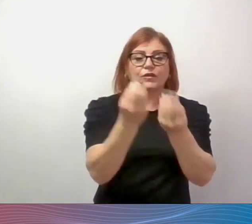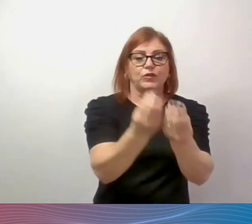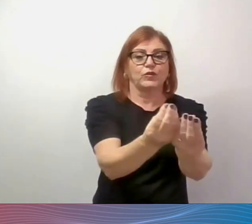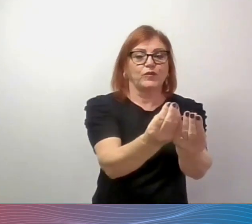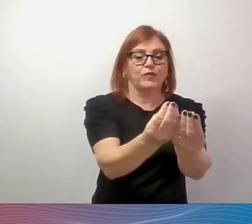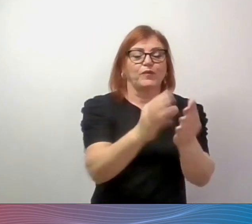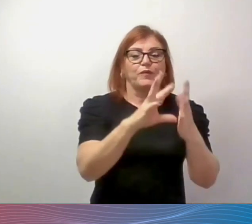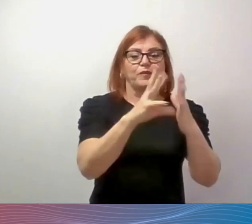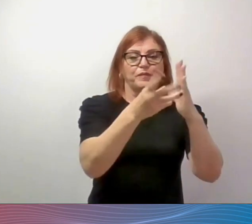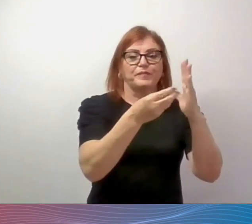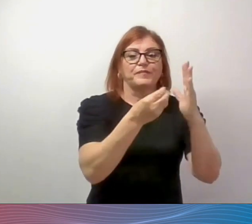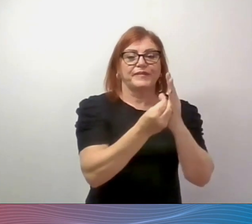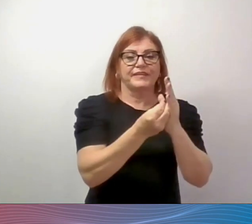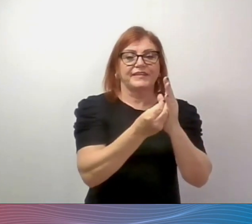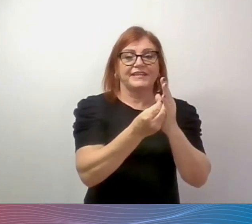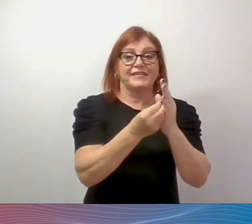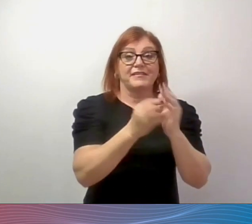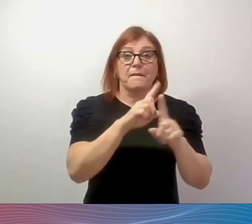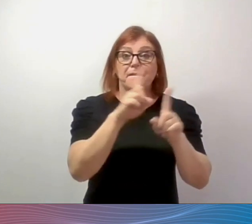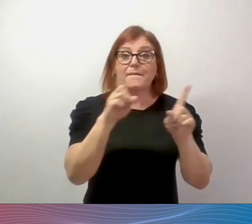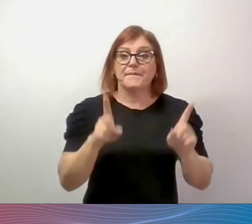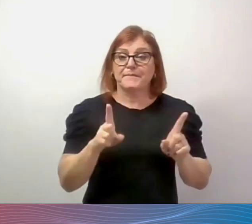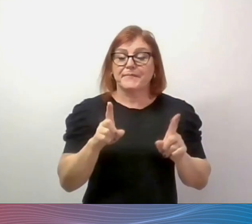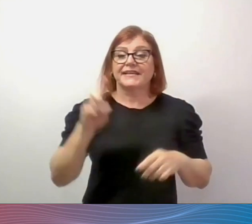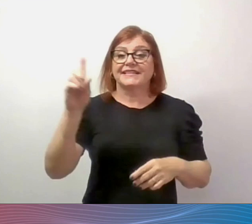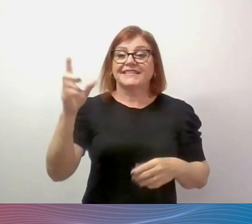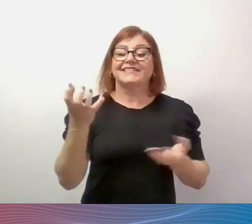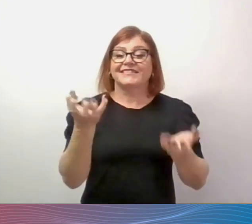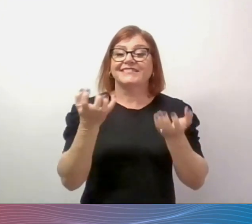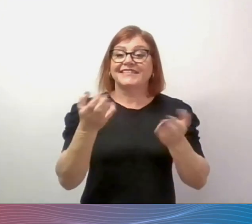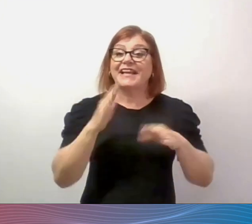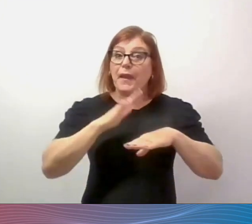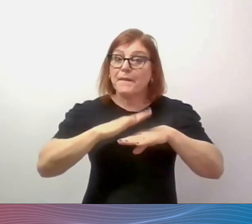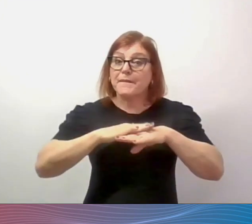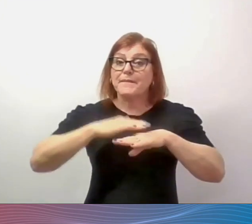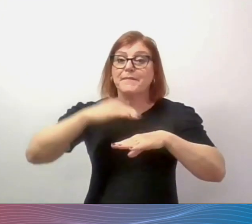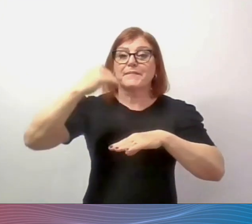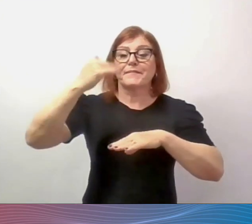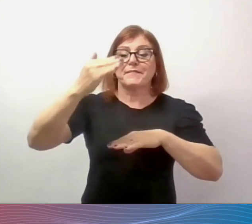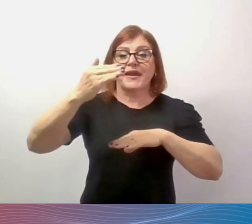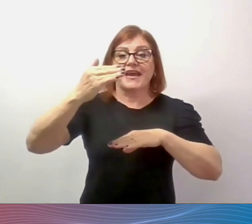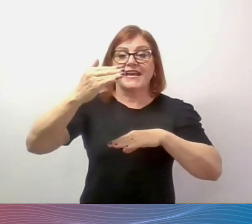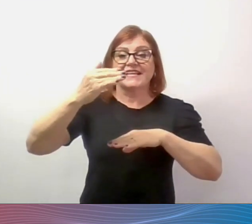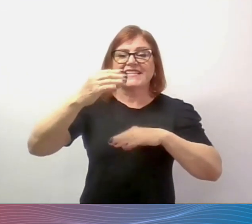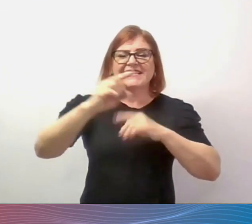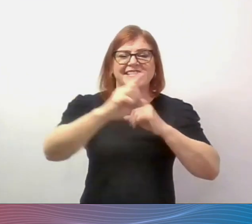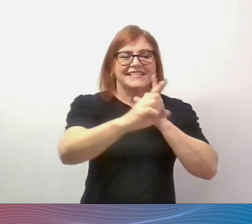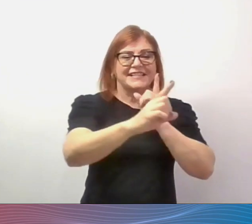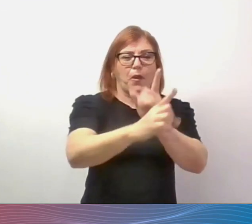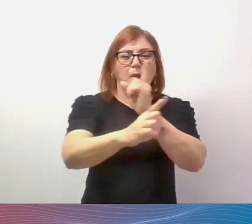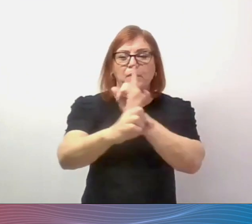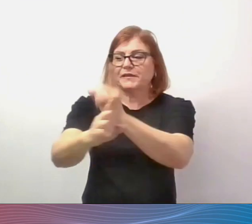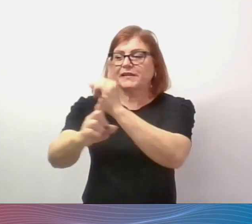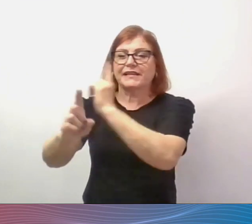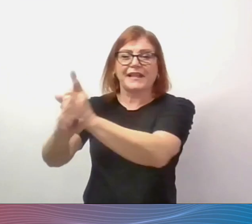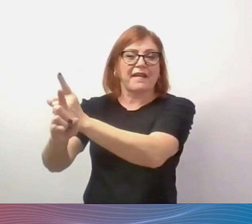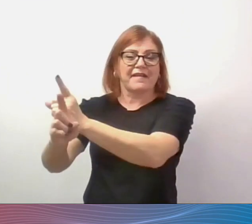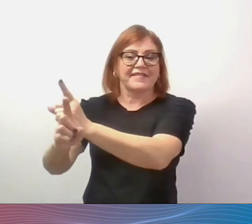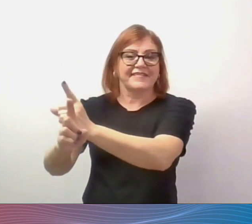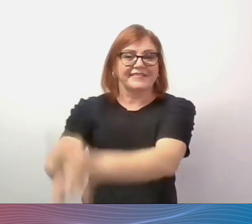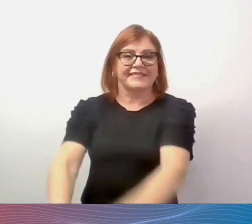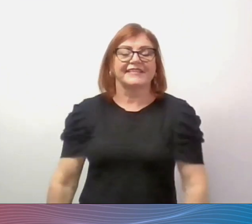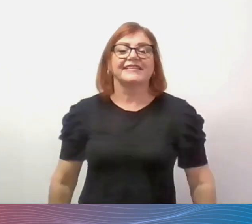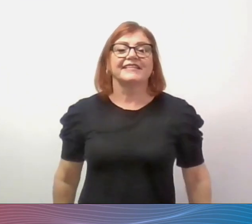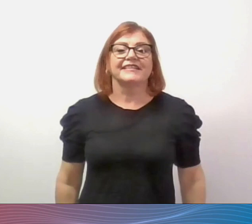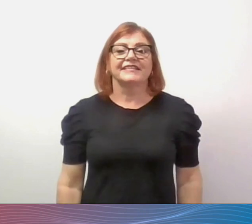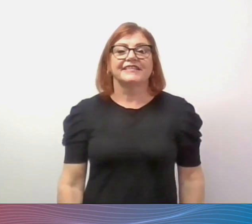Ele quer mais. And he wants more. Ele quer alcançar através de nós mais. And through us he wants to reach out to more. Até